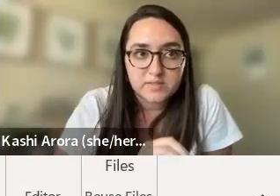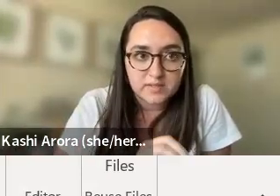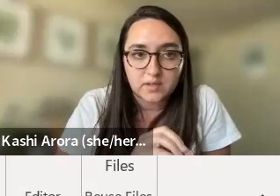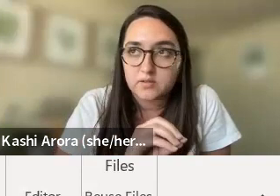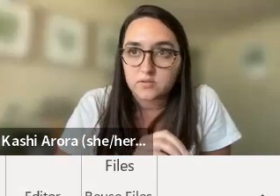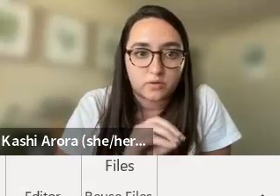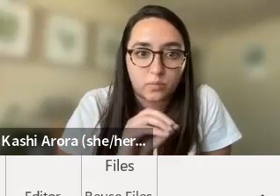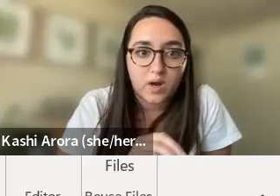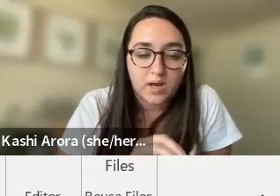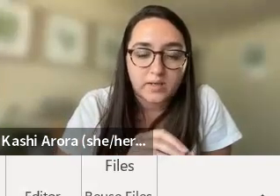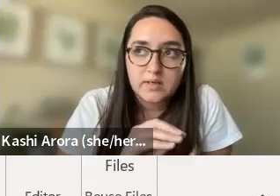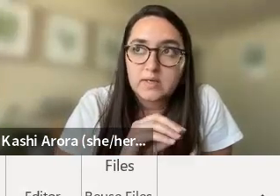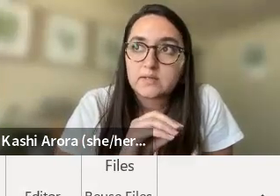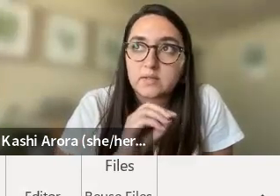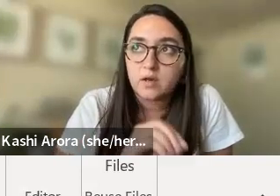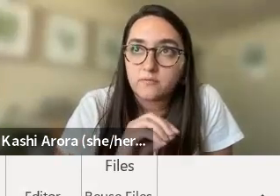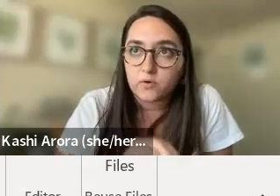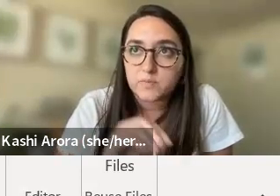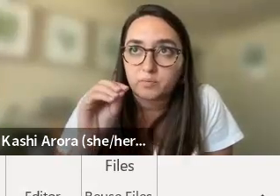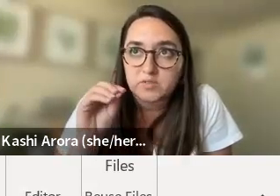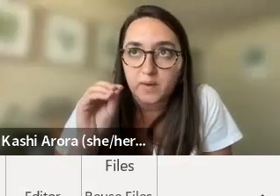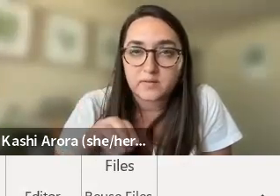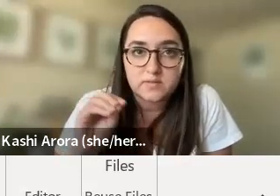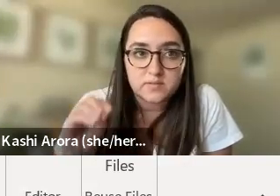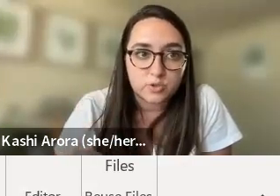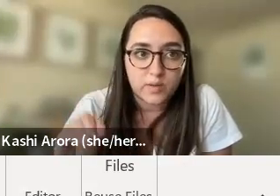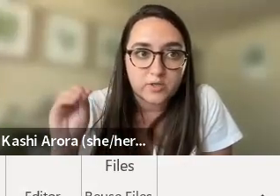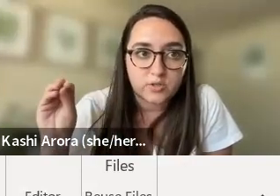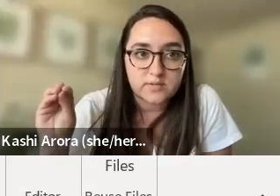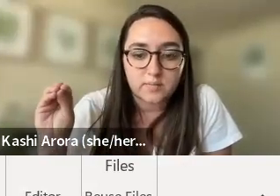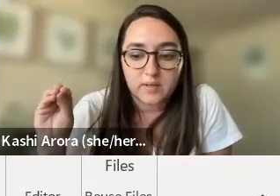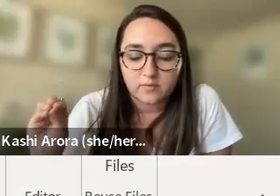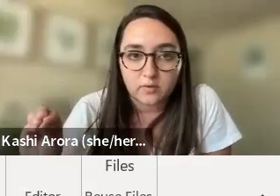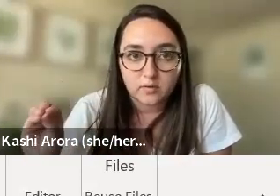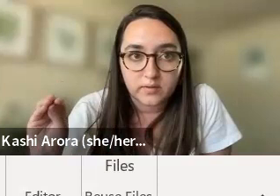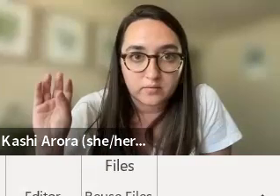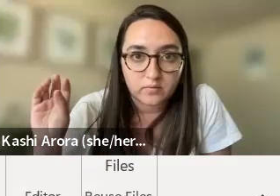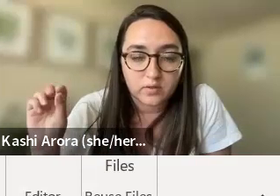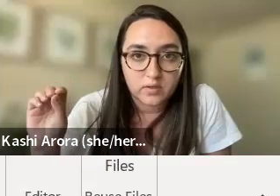first presenting concern or why is law enforcement responds to situations that